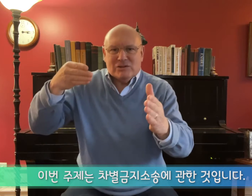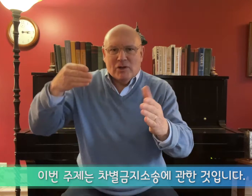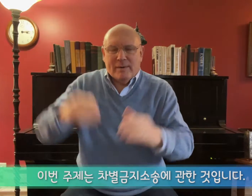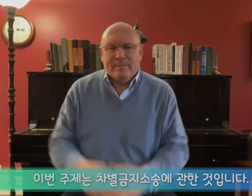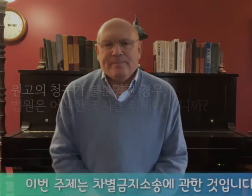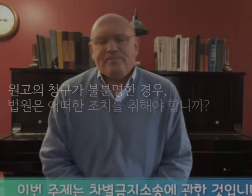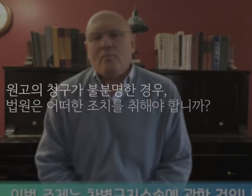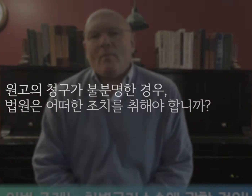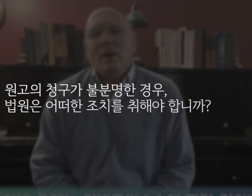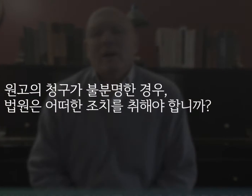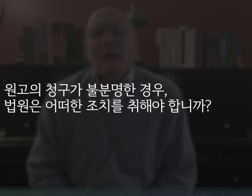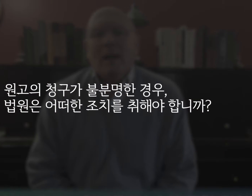litigation.